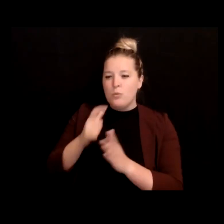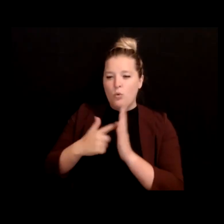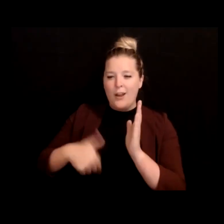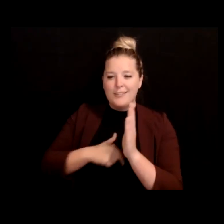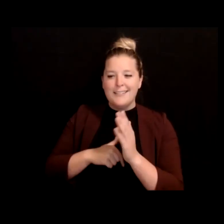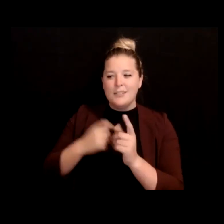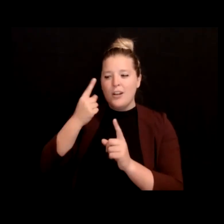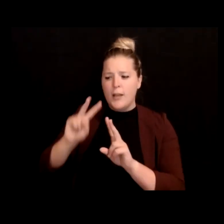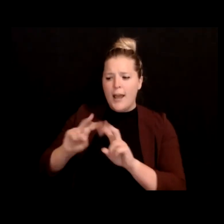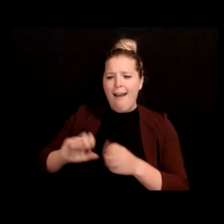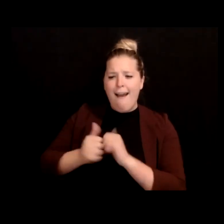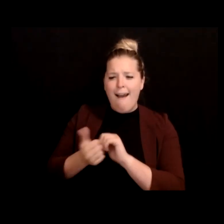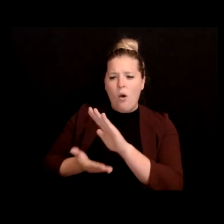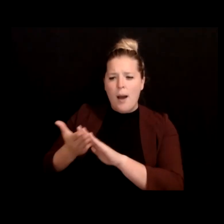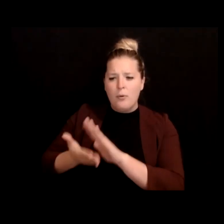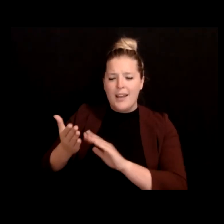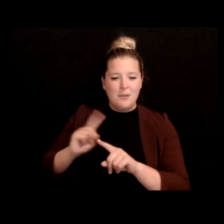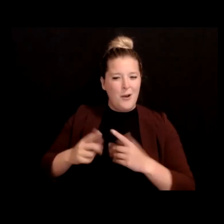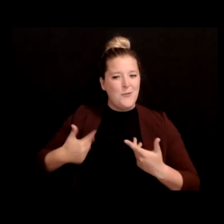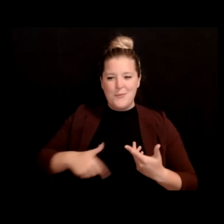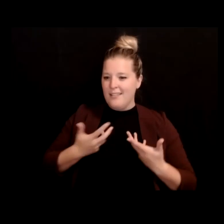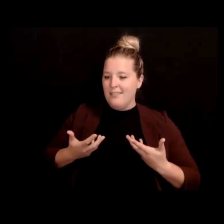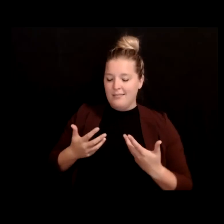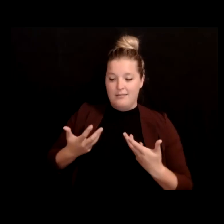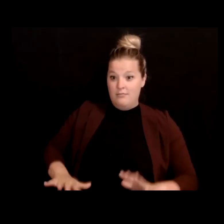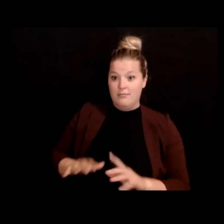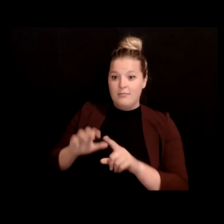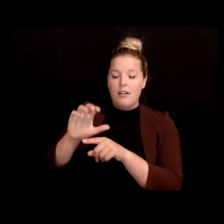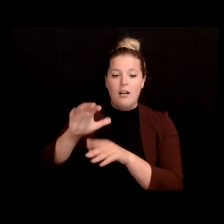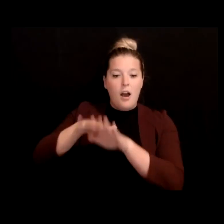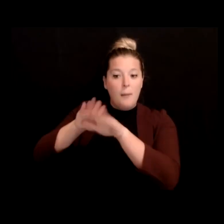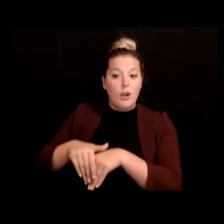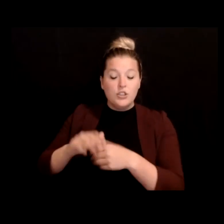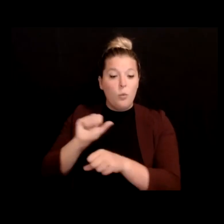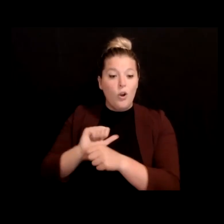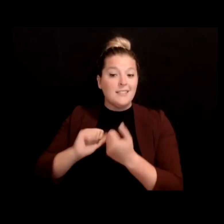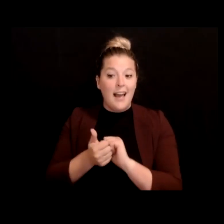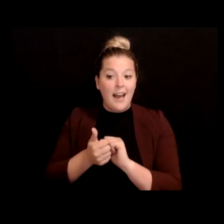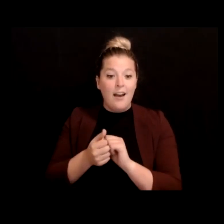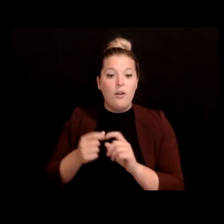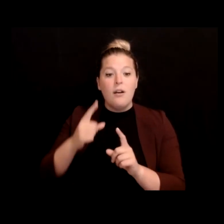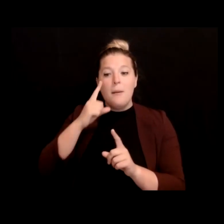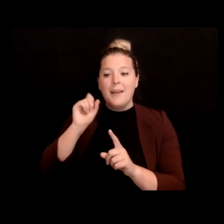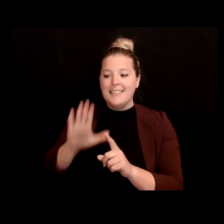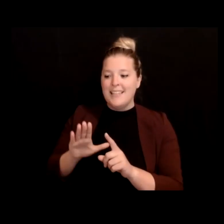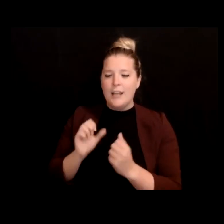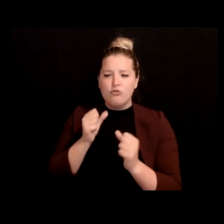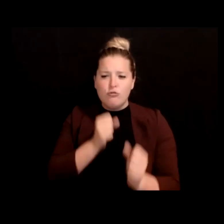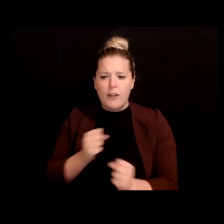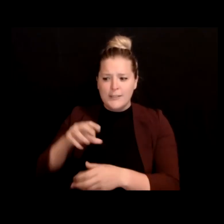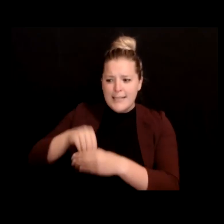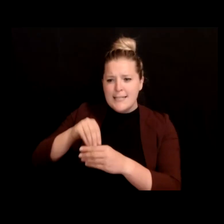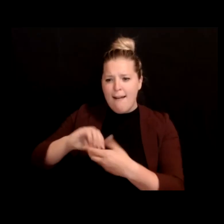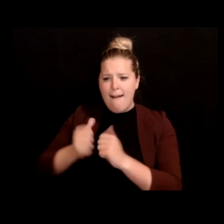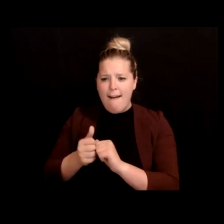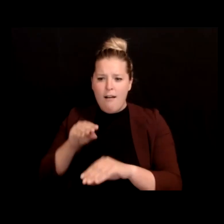to, because oppression works by rendering deliberately invisible its mechanics, by incentivizing